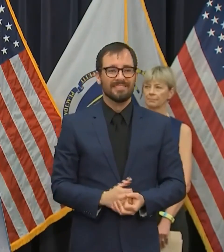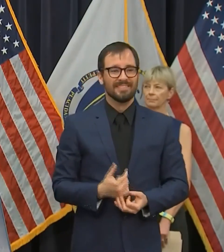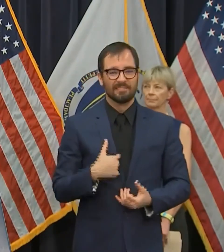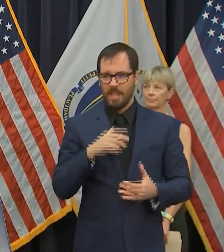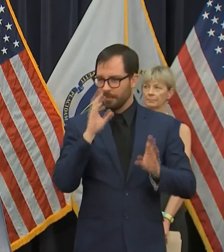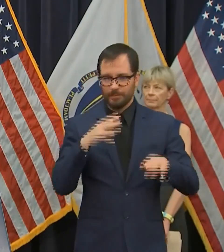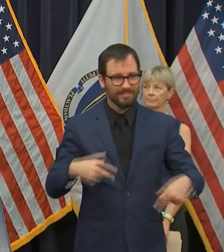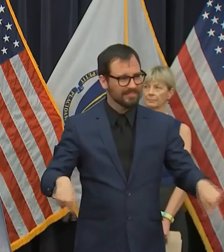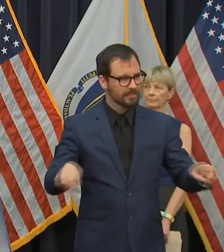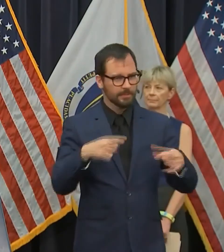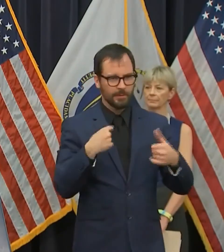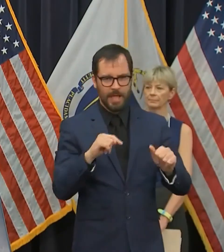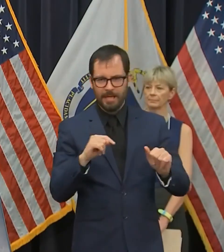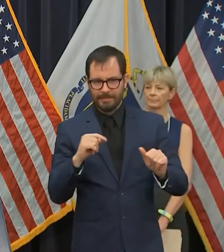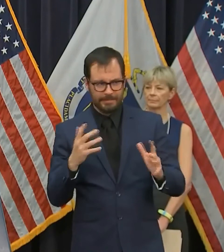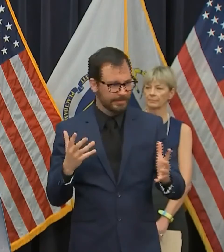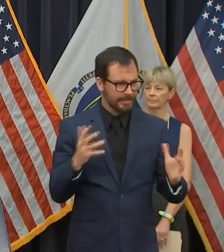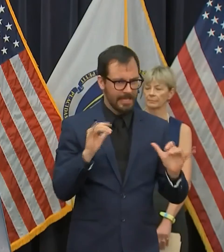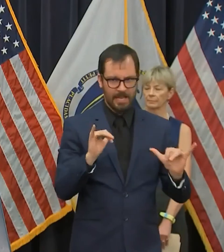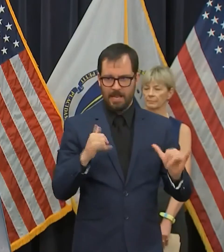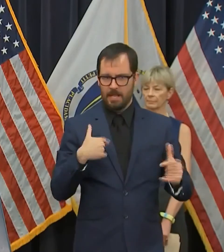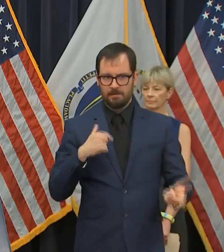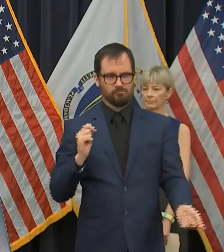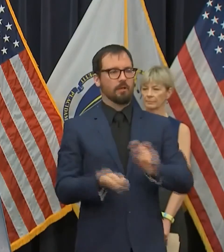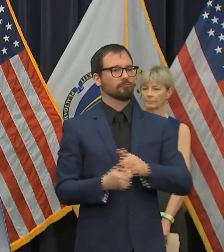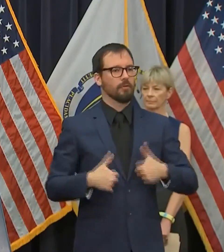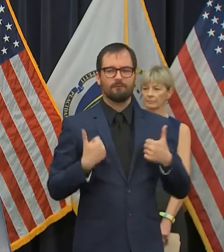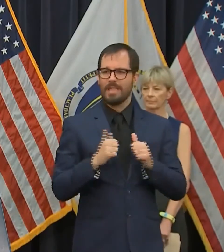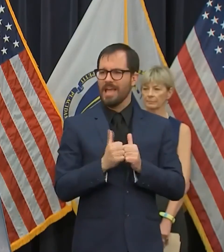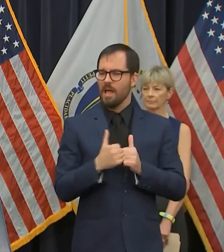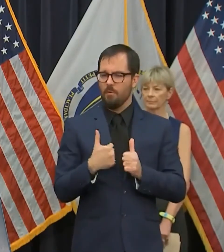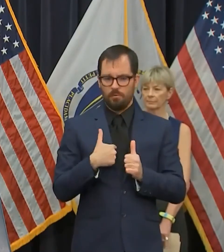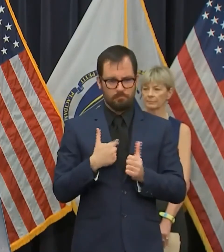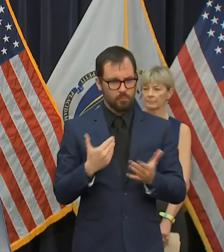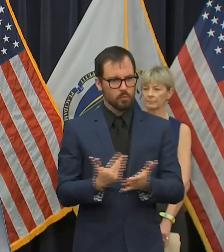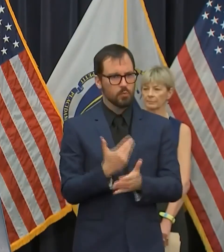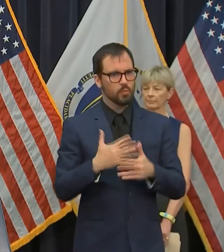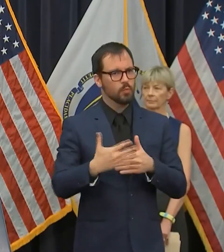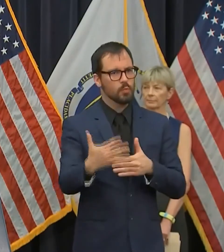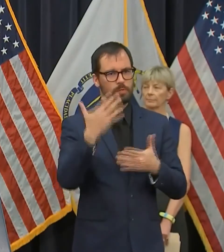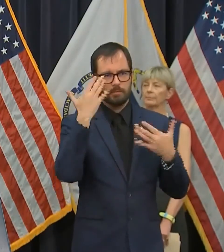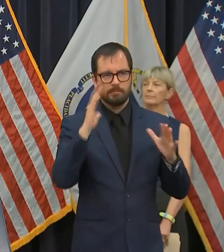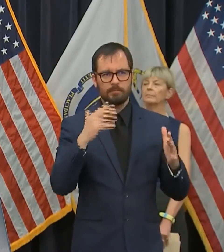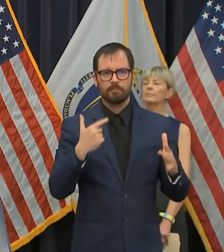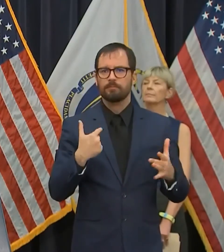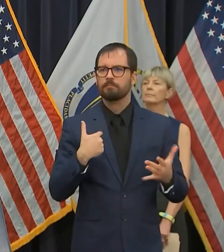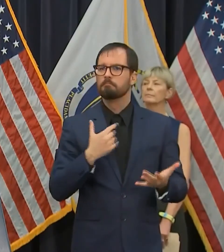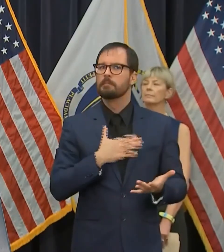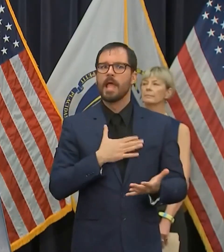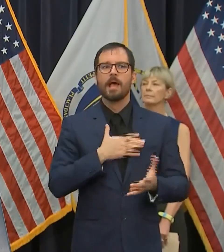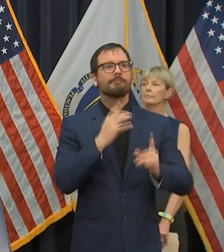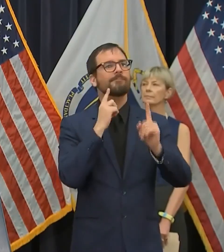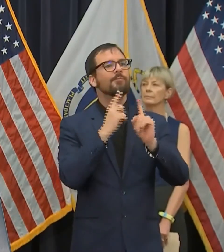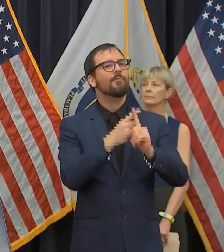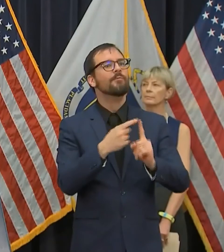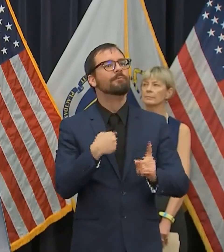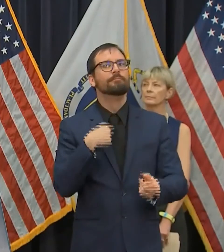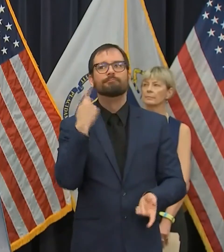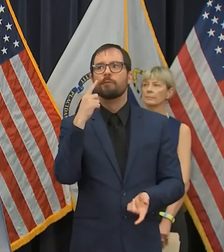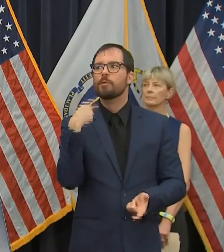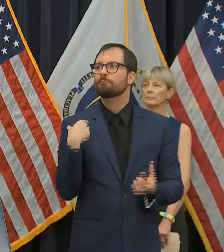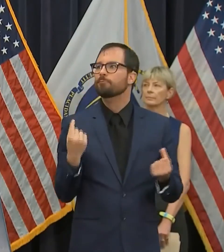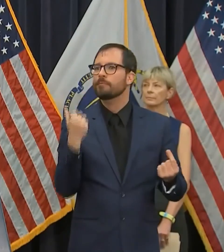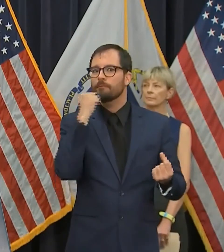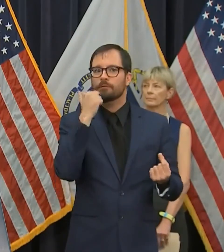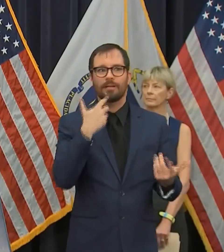As we all know, purpose is what drives us. Purpose is what fills our souls. Many feel lost,